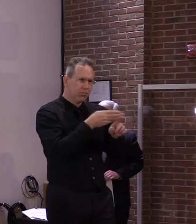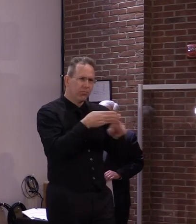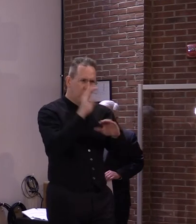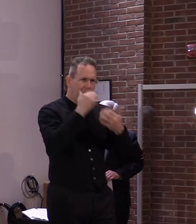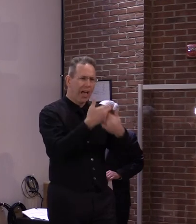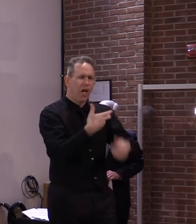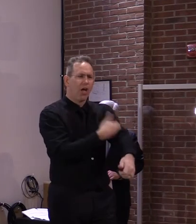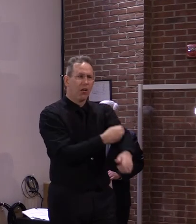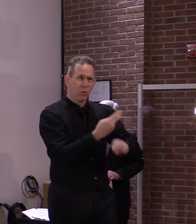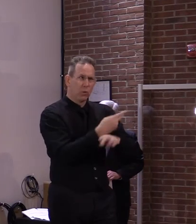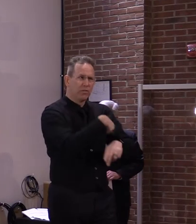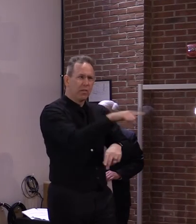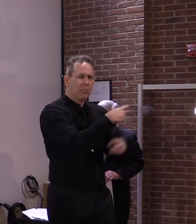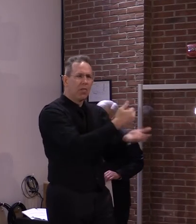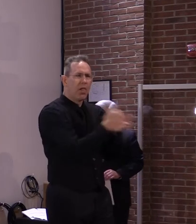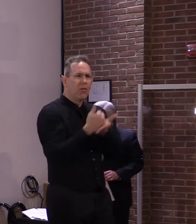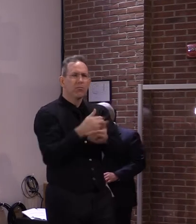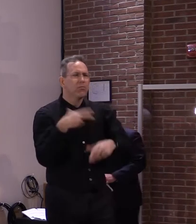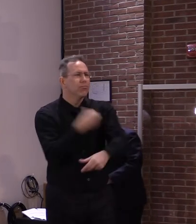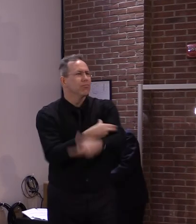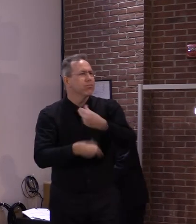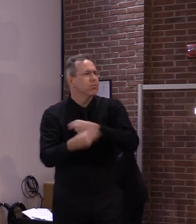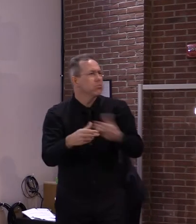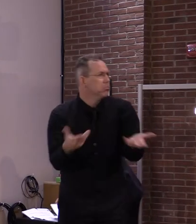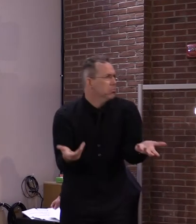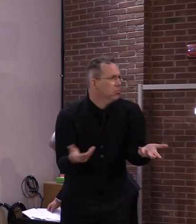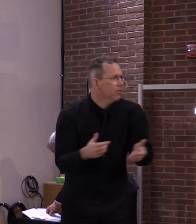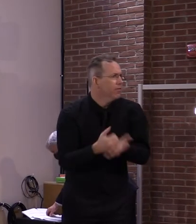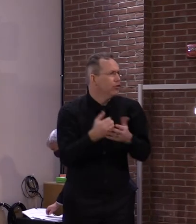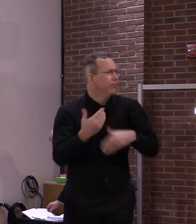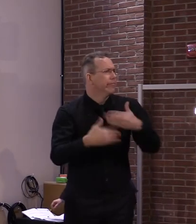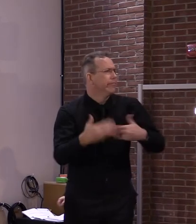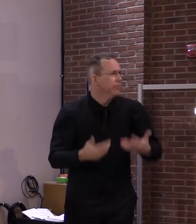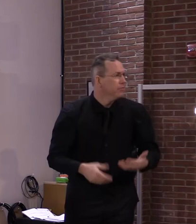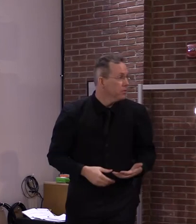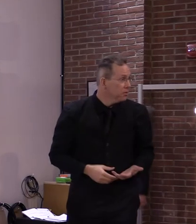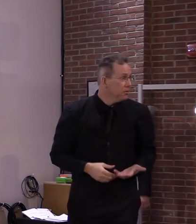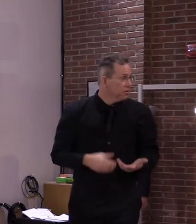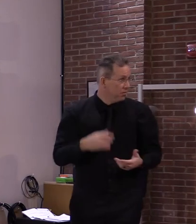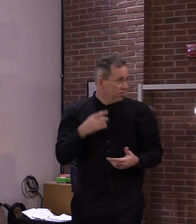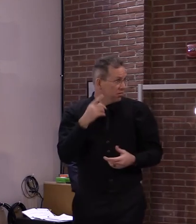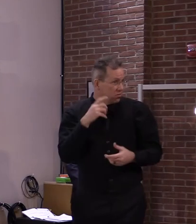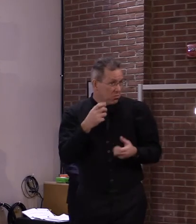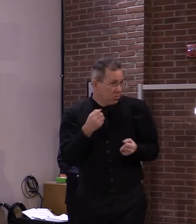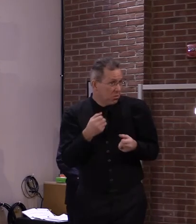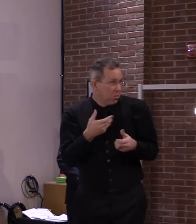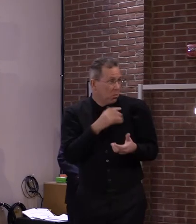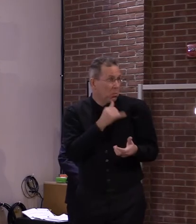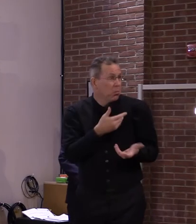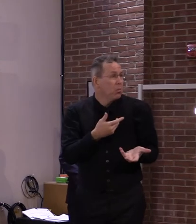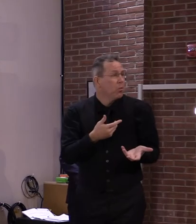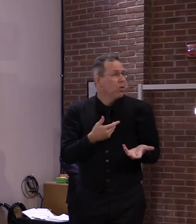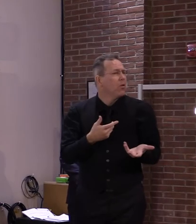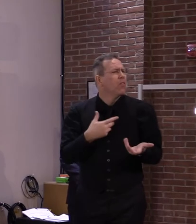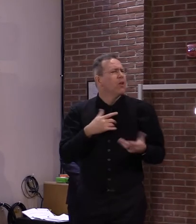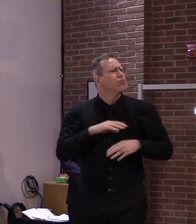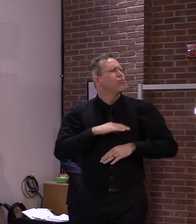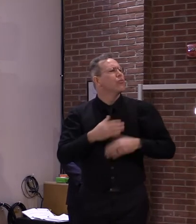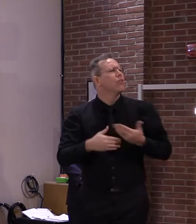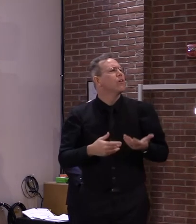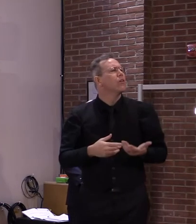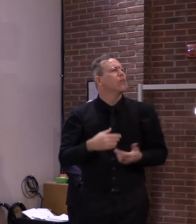receiving but if we were to ramp up i think a lot of those uh situations are being considered um dr levine